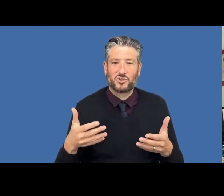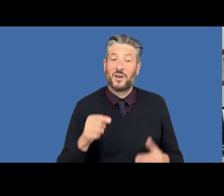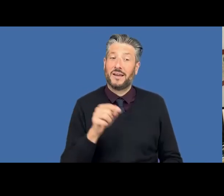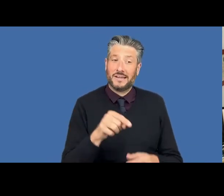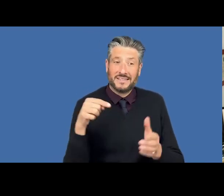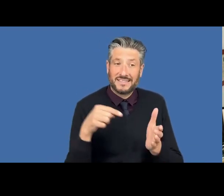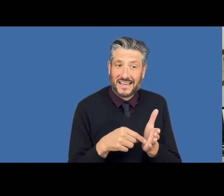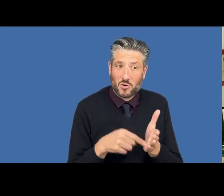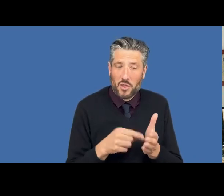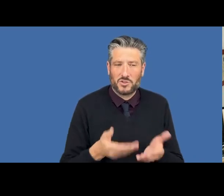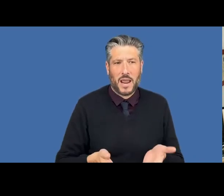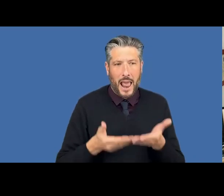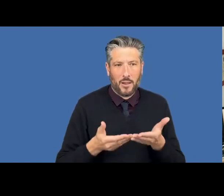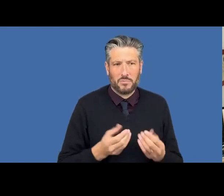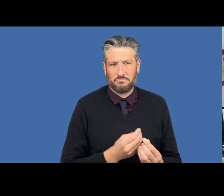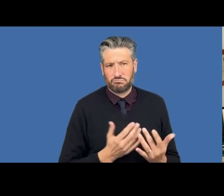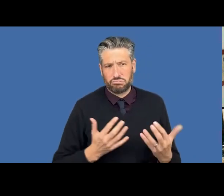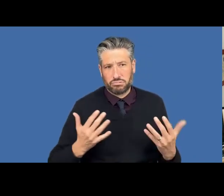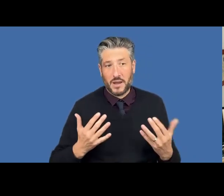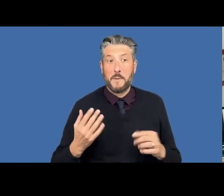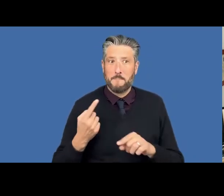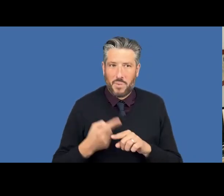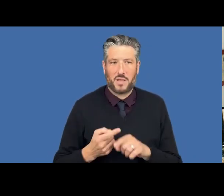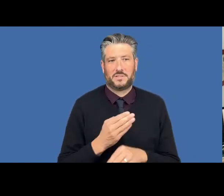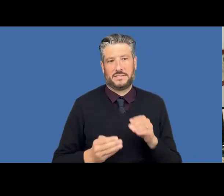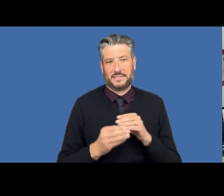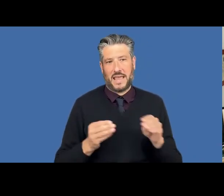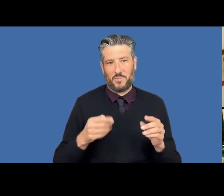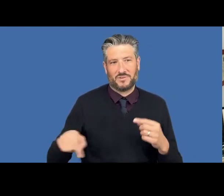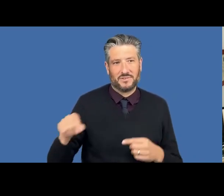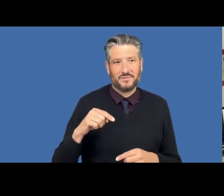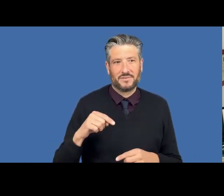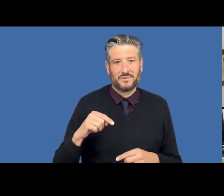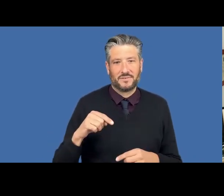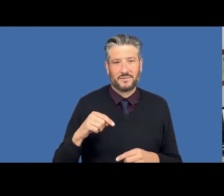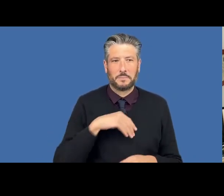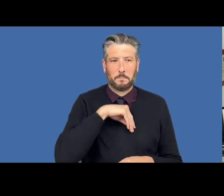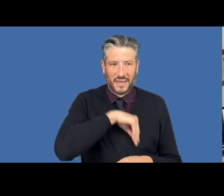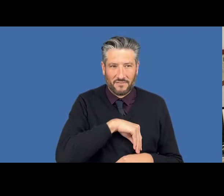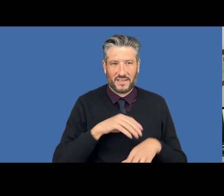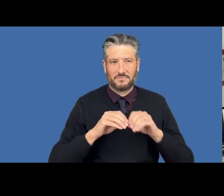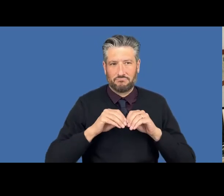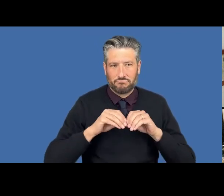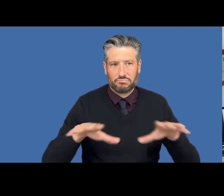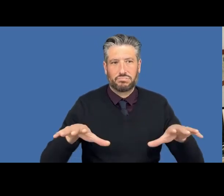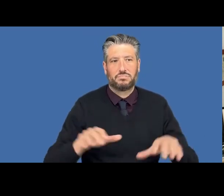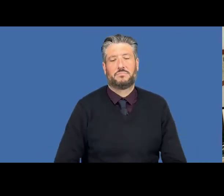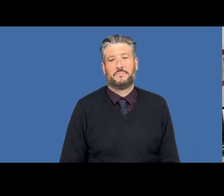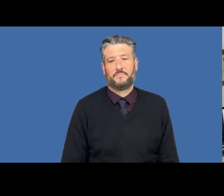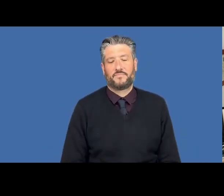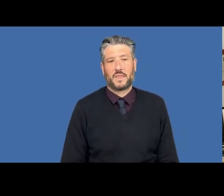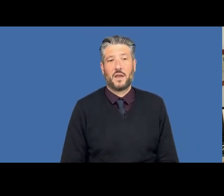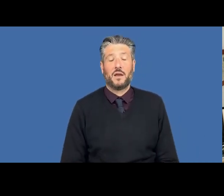potential employees, but it supports everyone else. So that additional benefit again. On top of all of